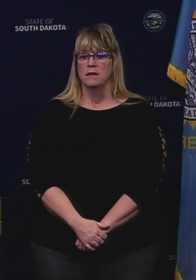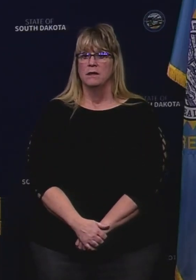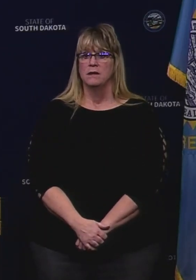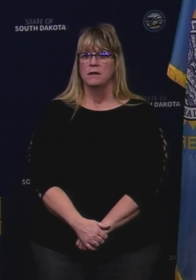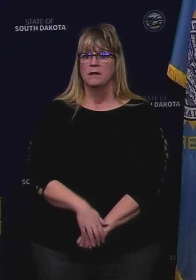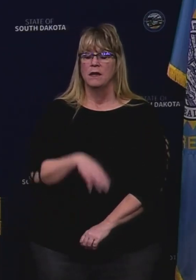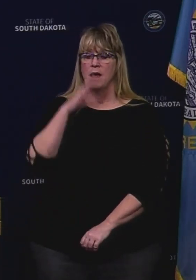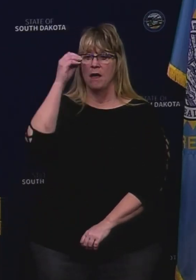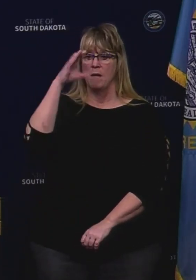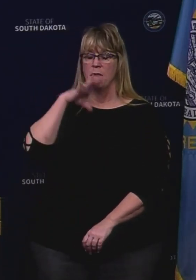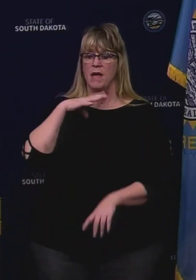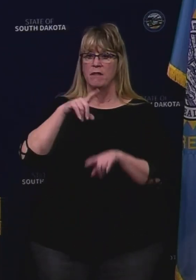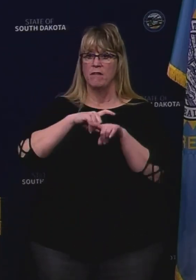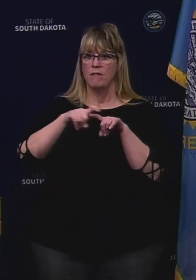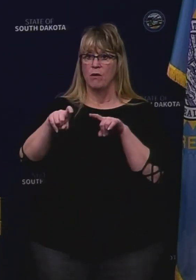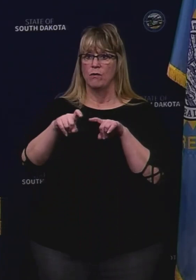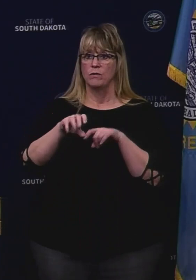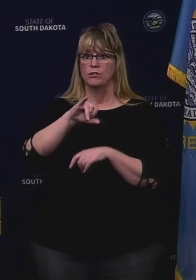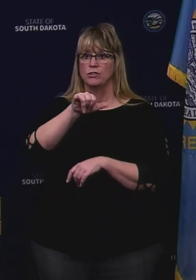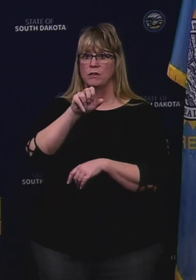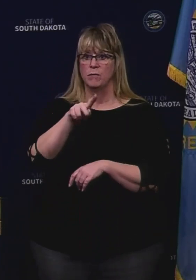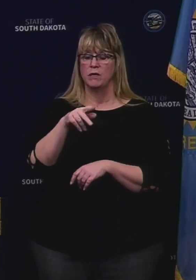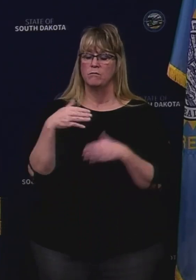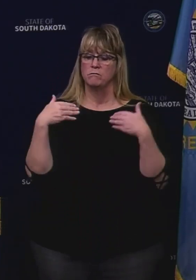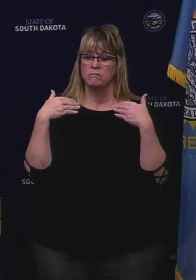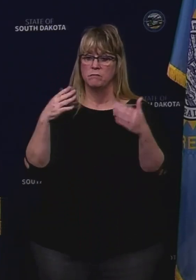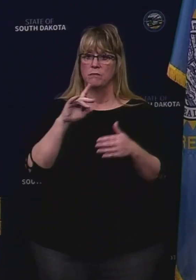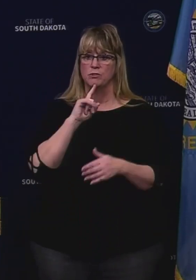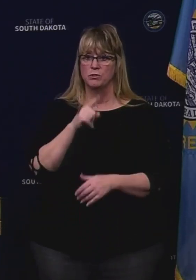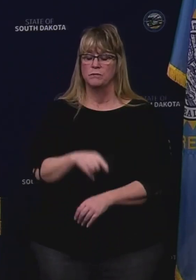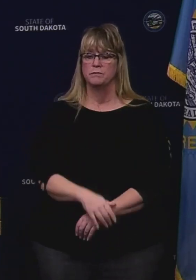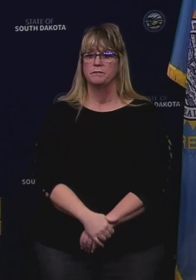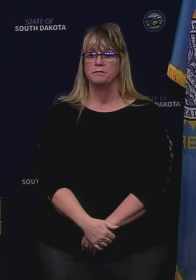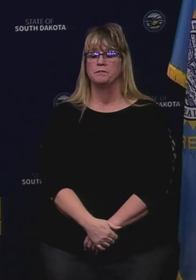Governor JP from KORN News Radio. Sure. Go ahead, JP.